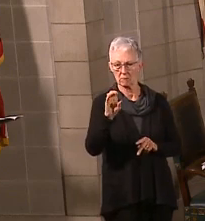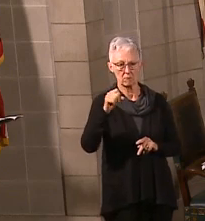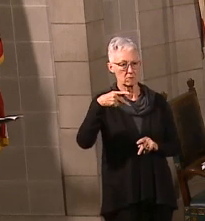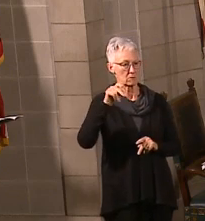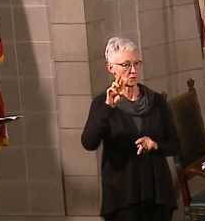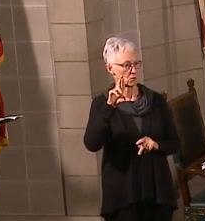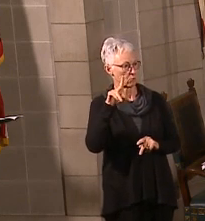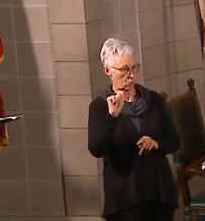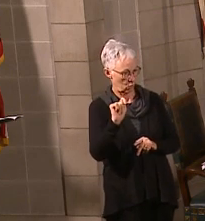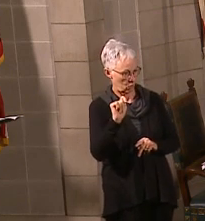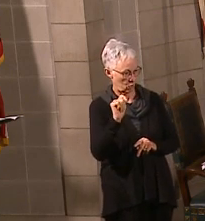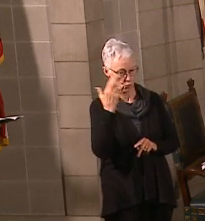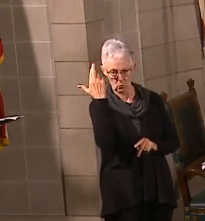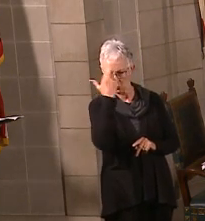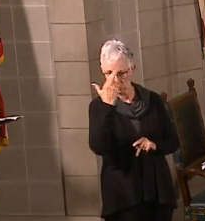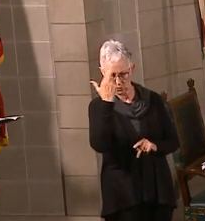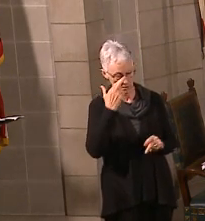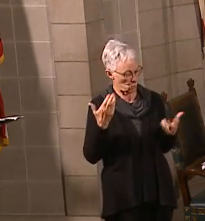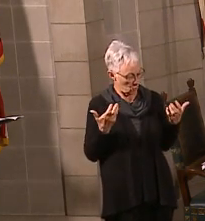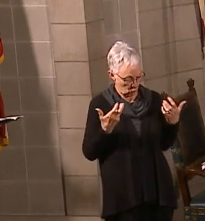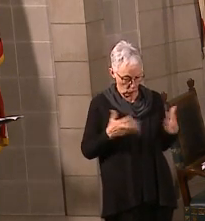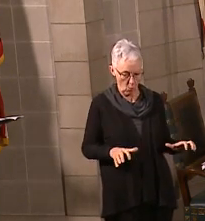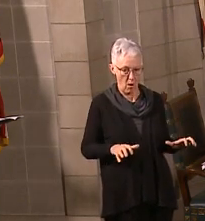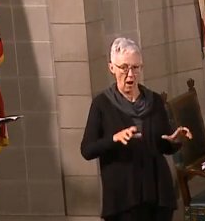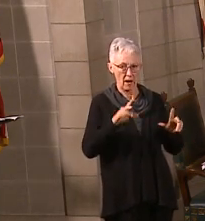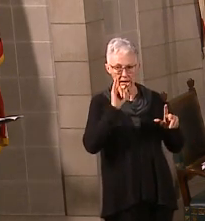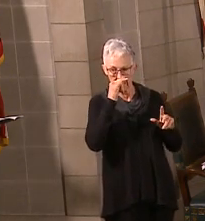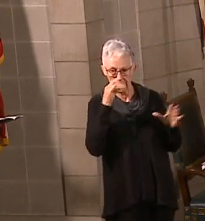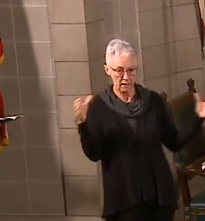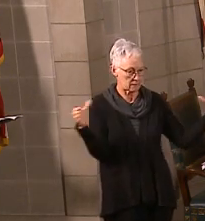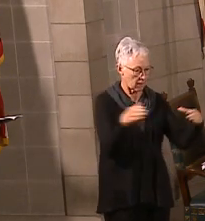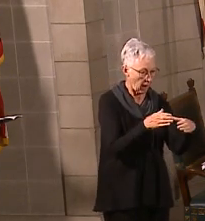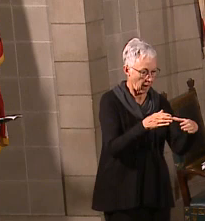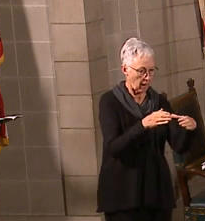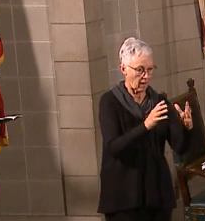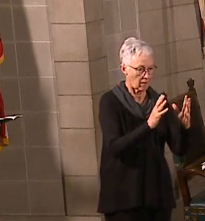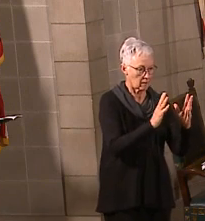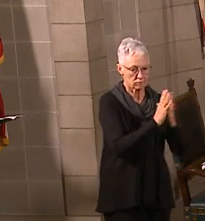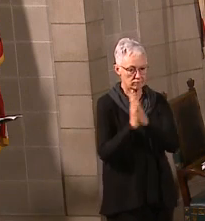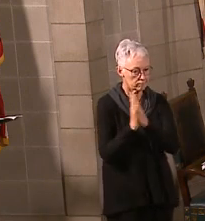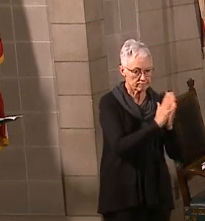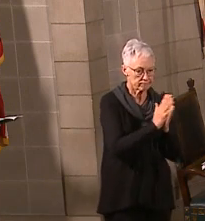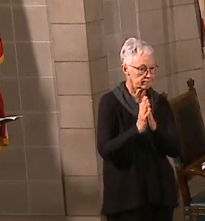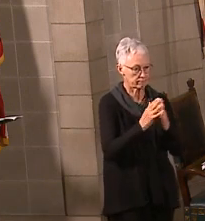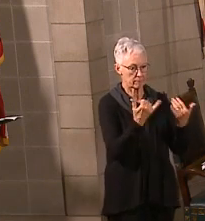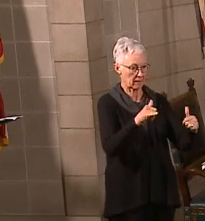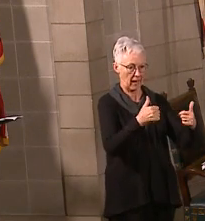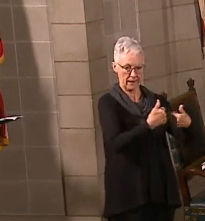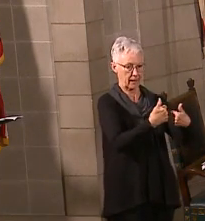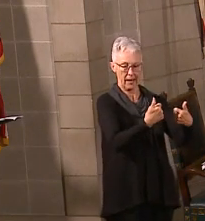not mixing those groups of kids in team sports, one of our 6 rules, right? So